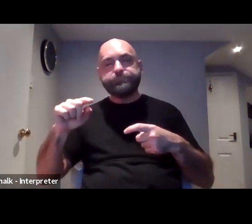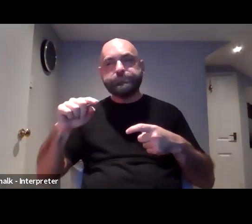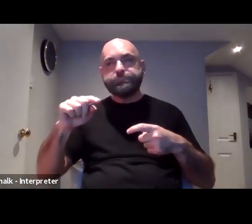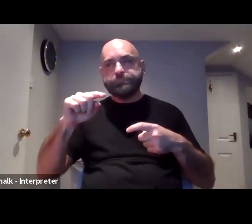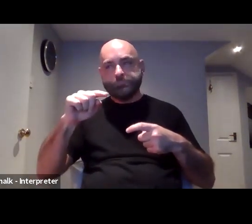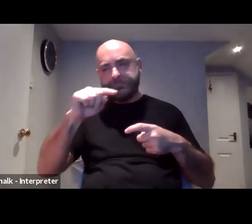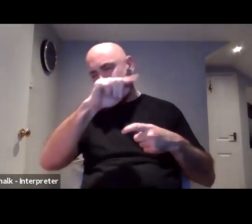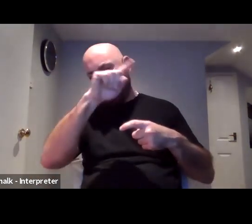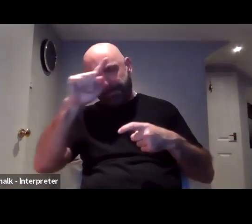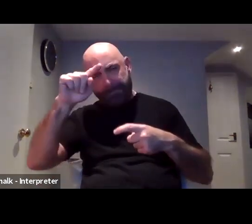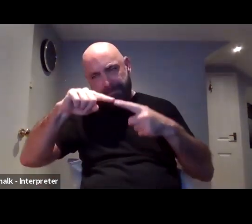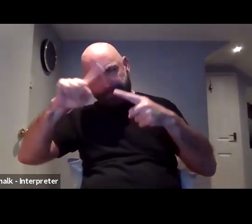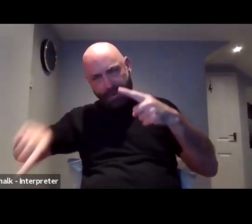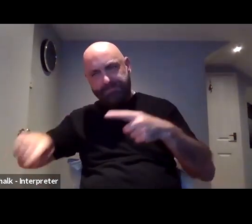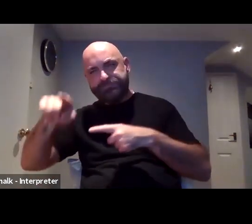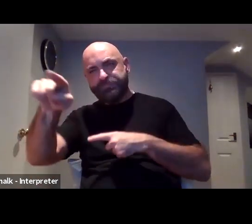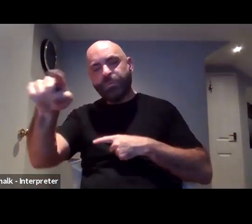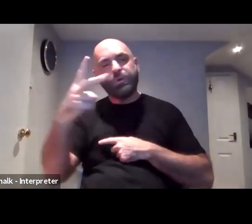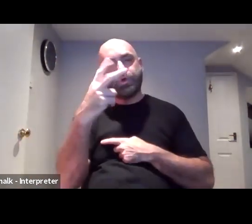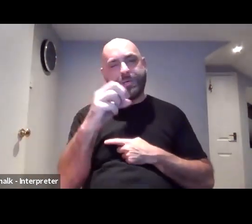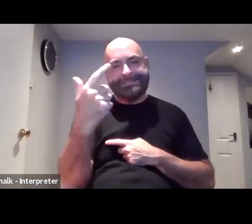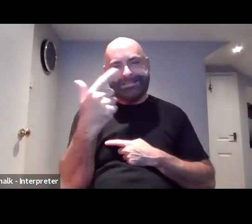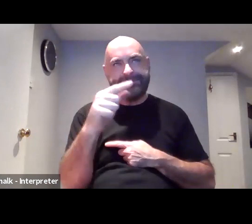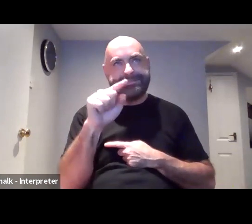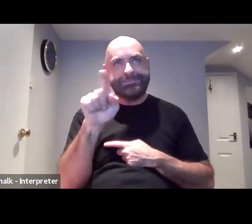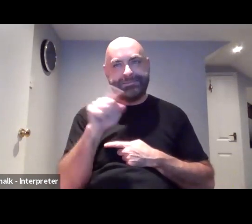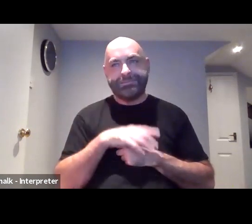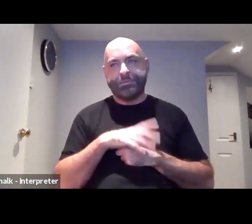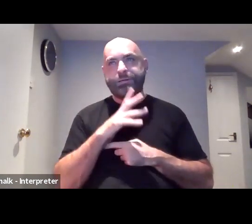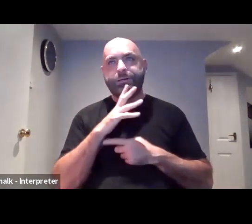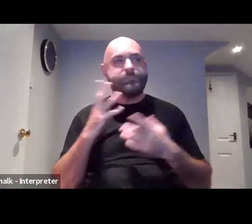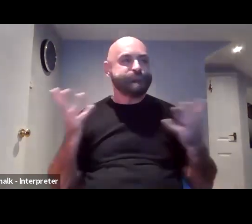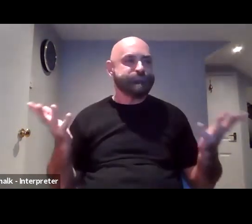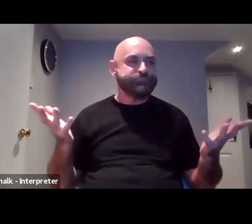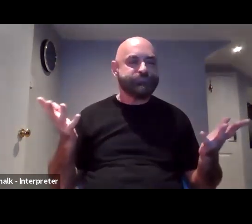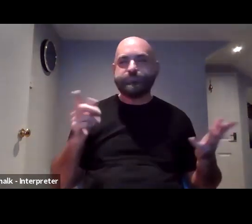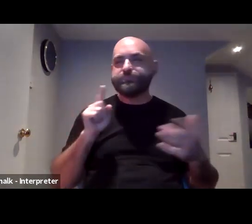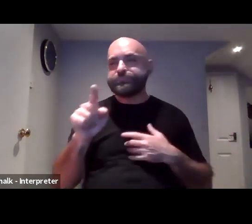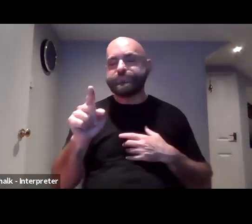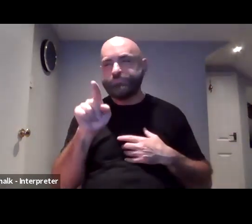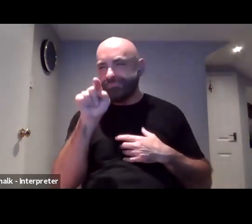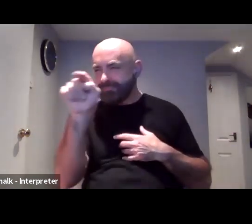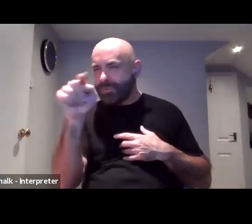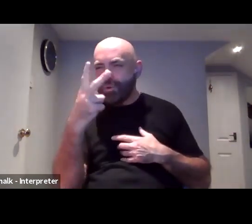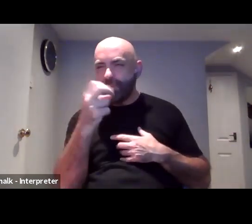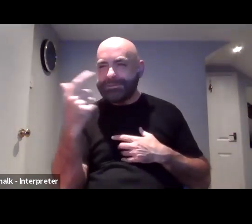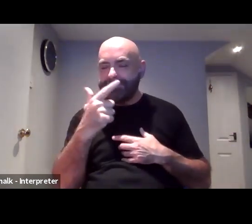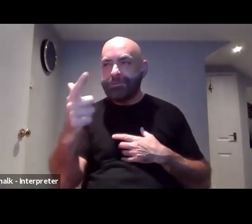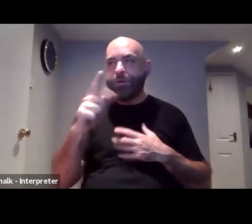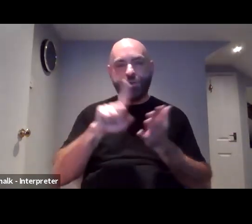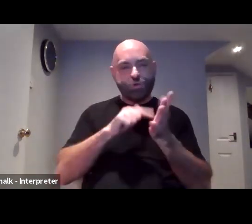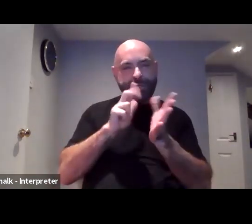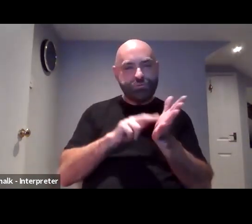bit of a nosedive in 2017. I'm guessing that nosedive began on January